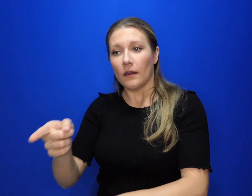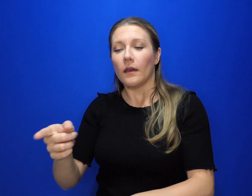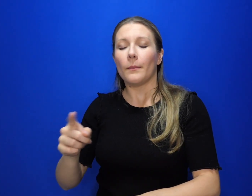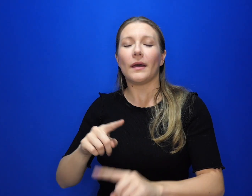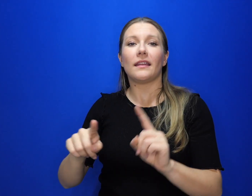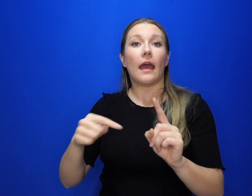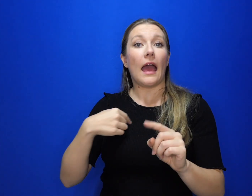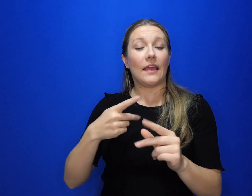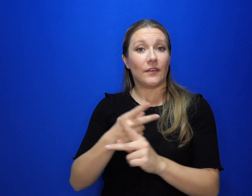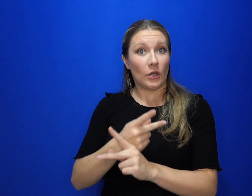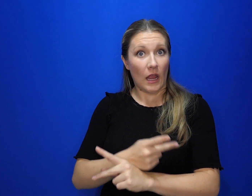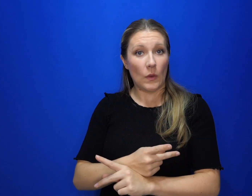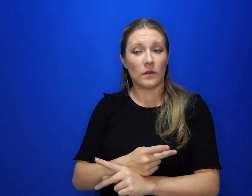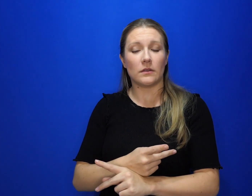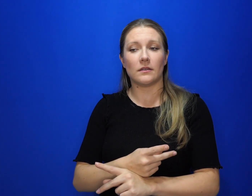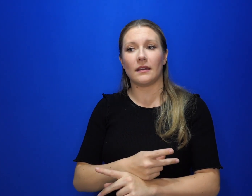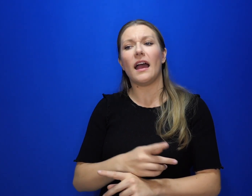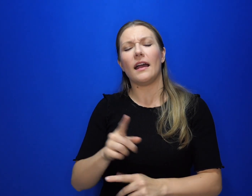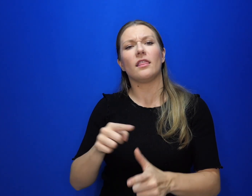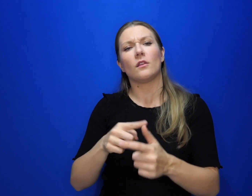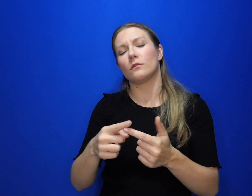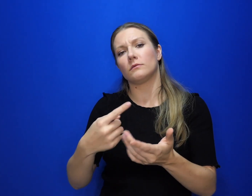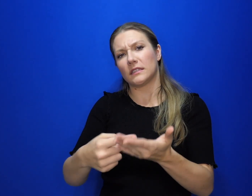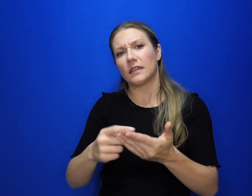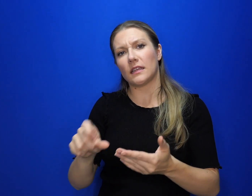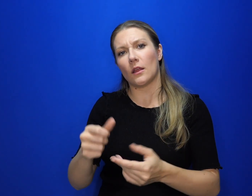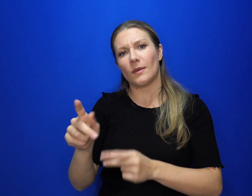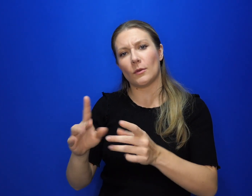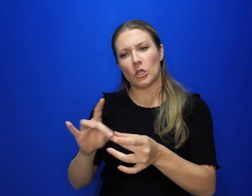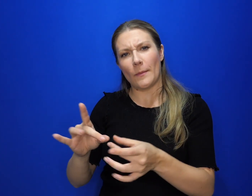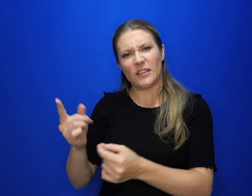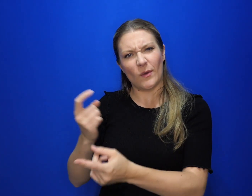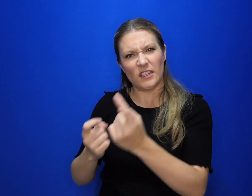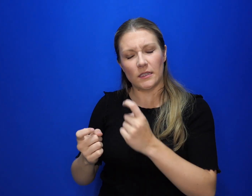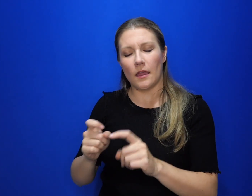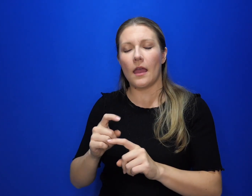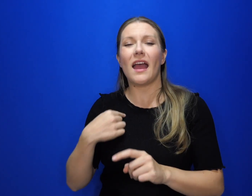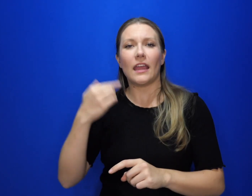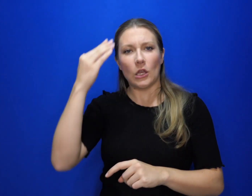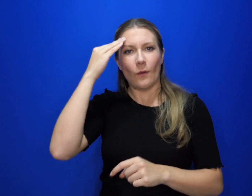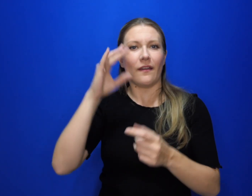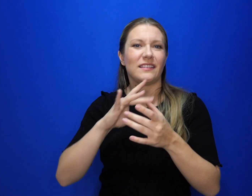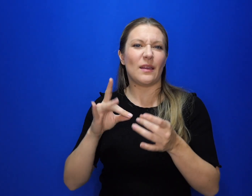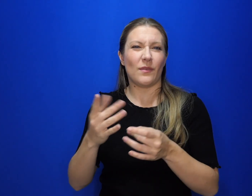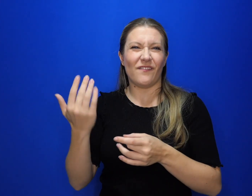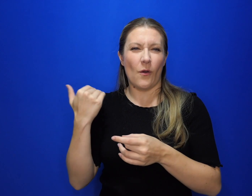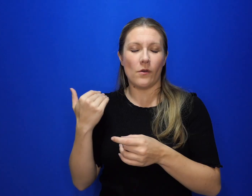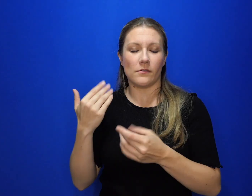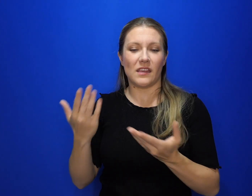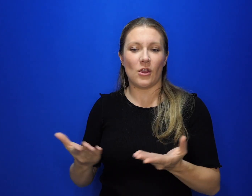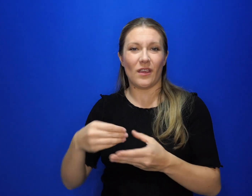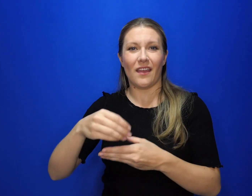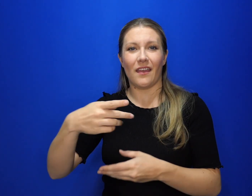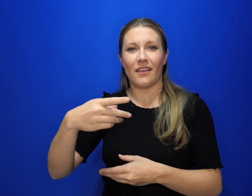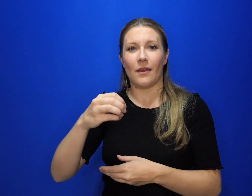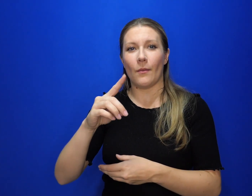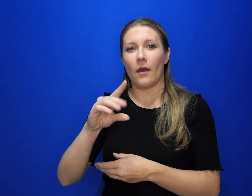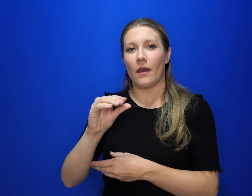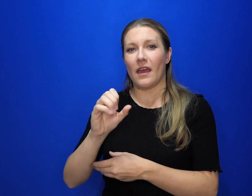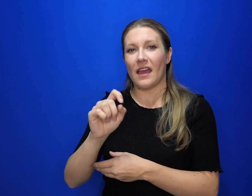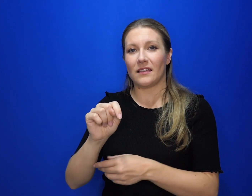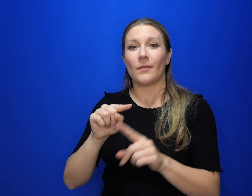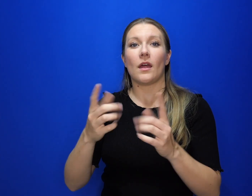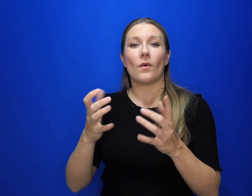I ended up figuring out, and then we'll go to some people's questions. And I know I've said this in different places on the podcast, but it belongs here in